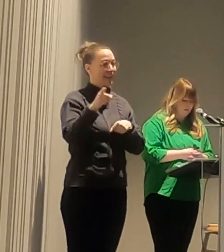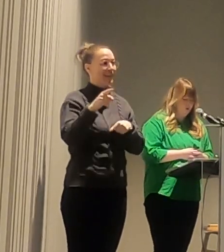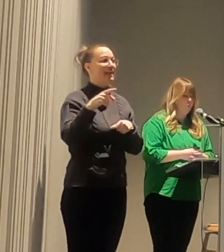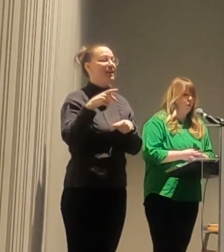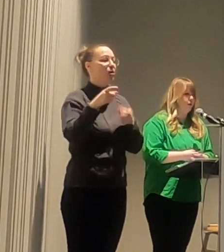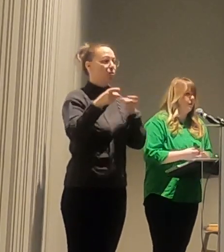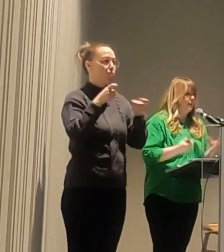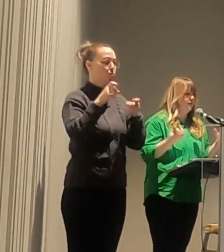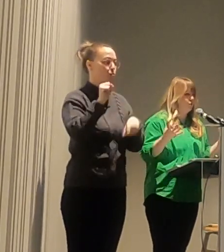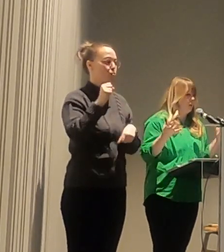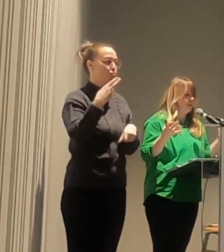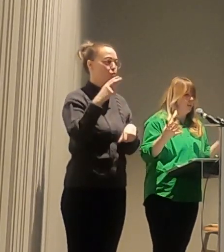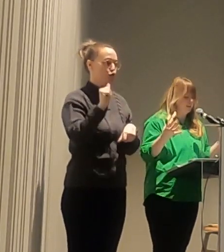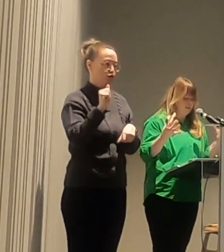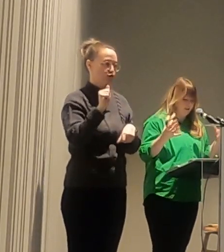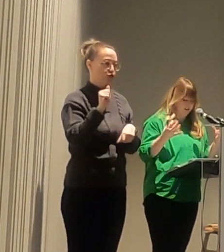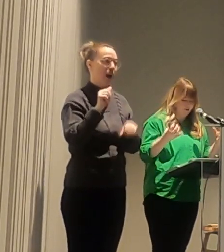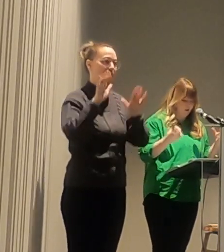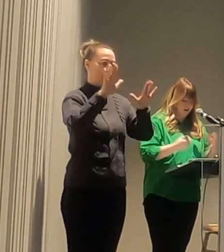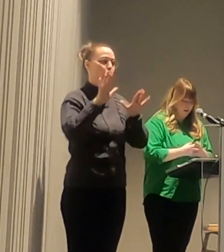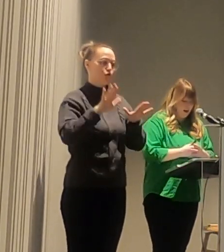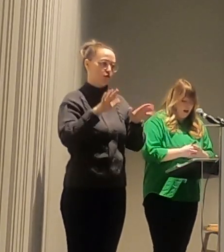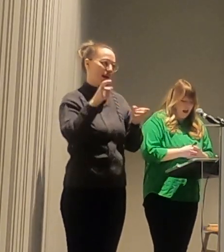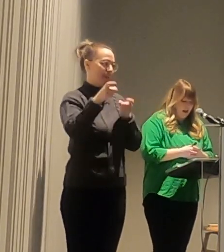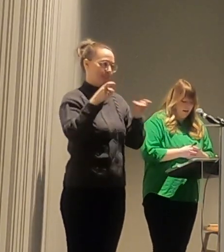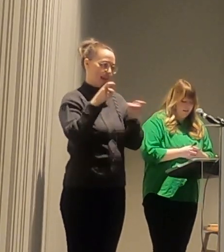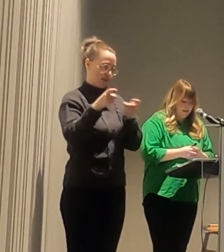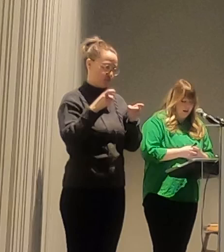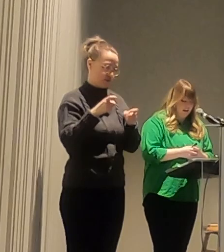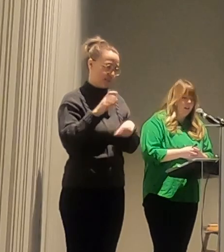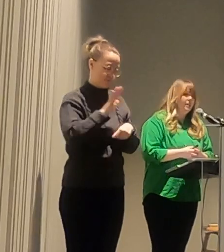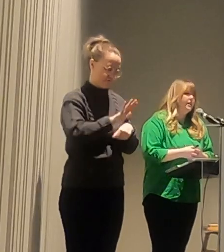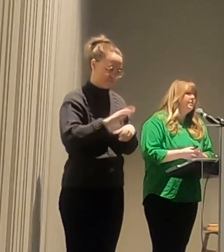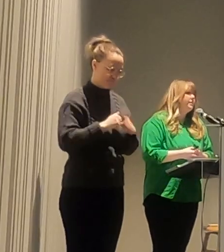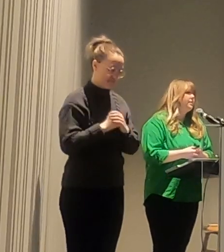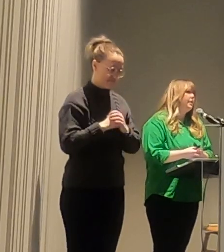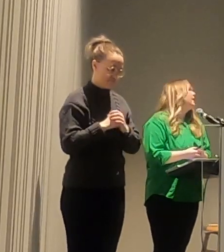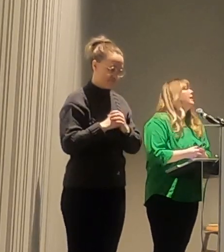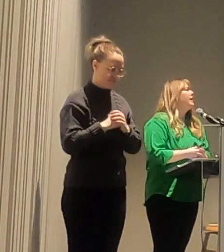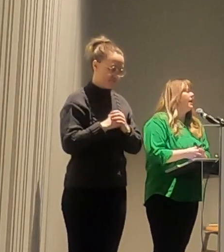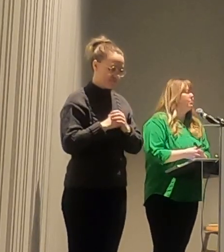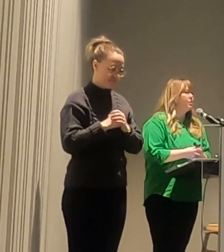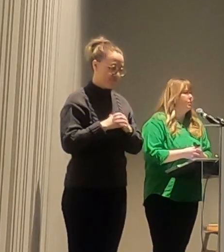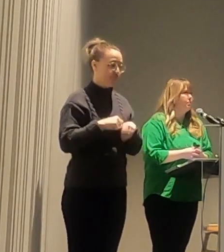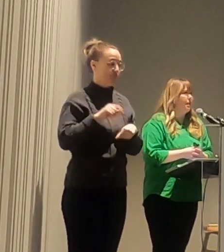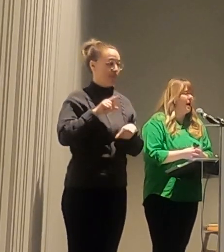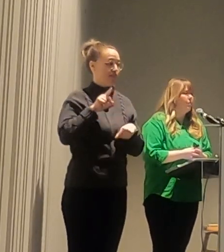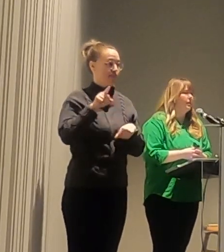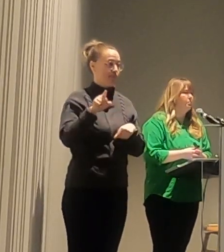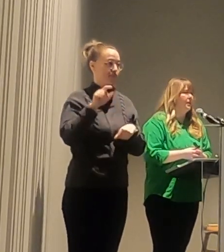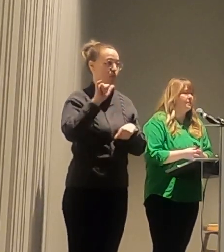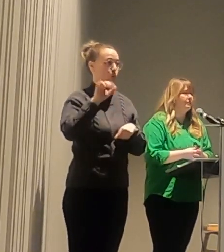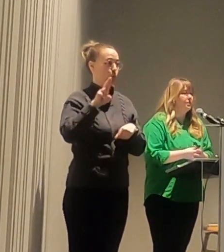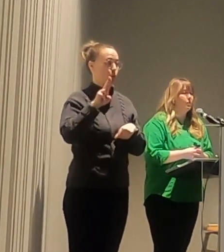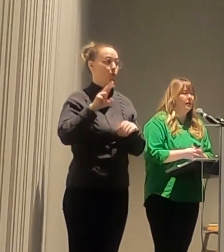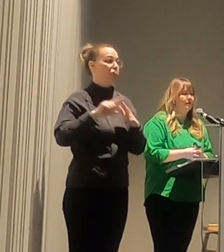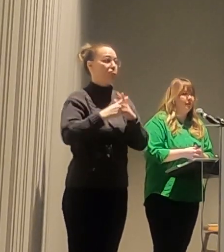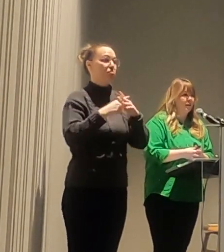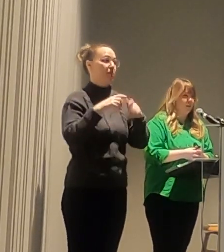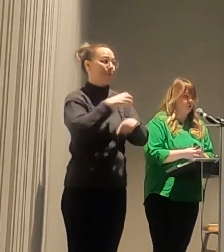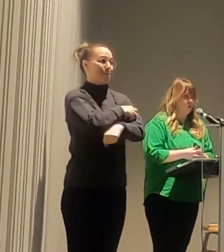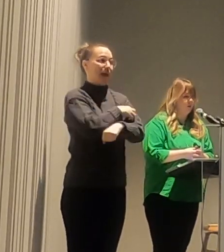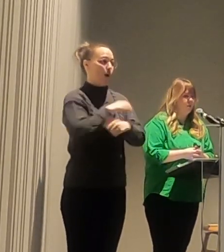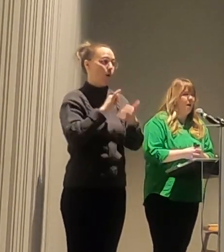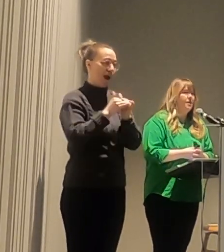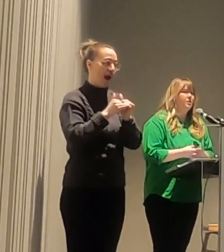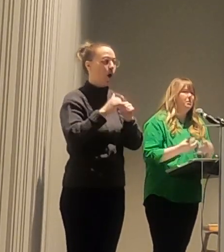Shah, who weren't this great dynasty that they were. And he came to power because of his work in